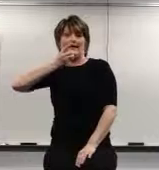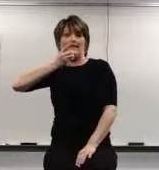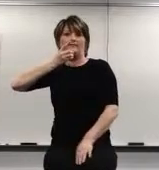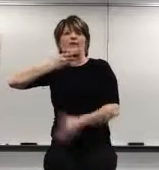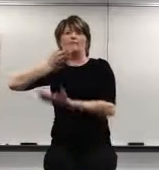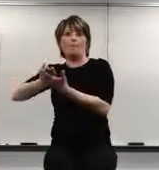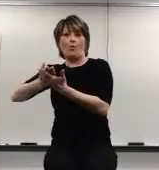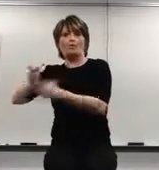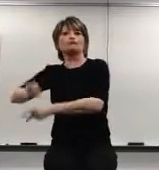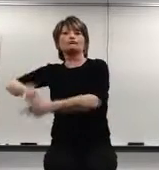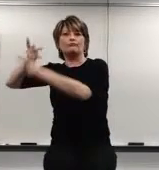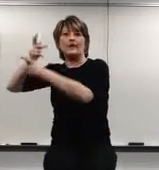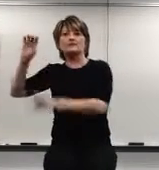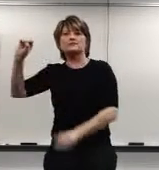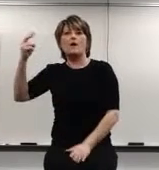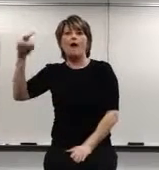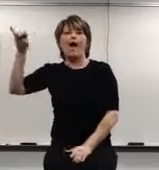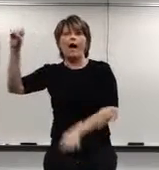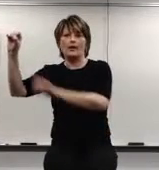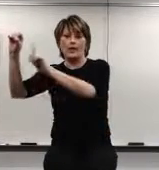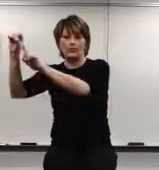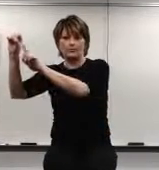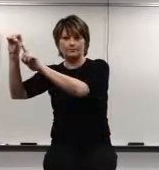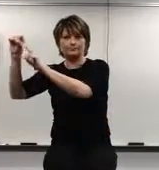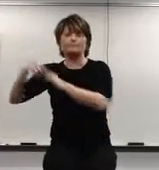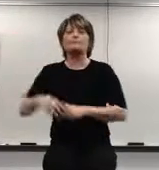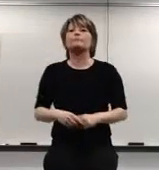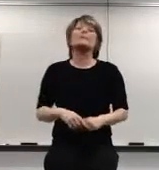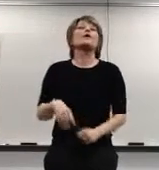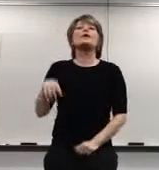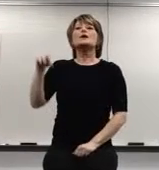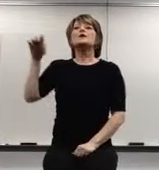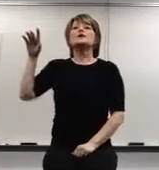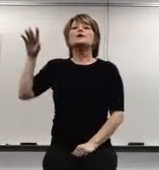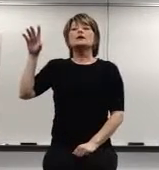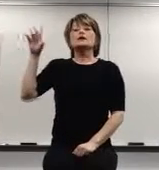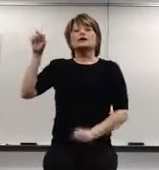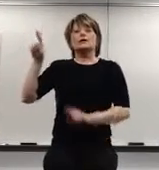Chicago. Dave was born and grew up in Ohio.